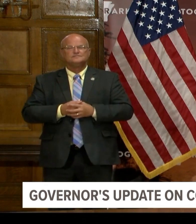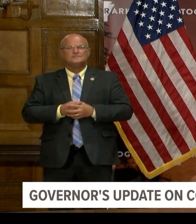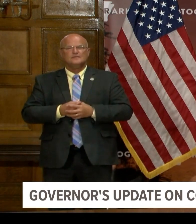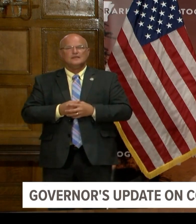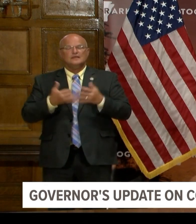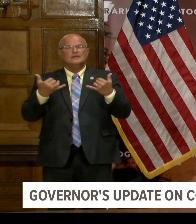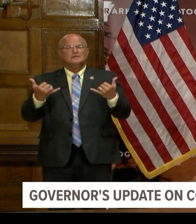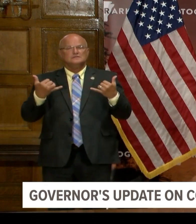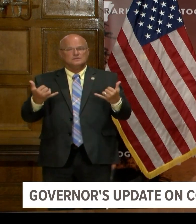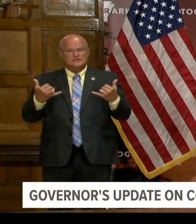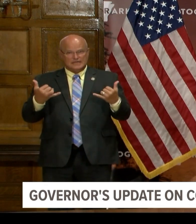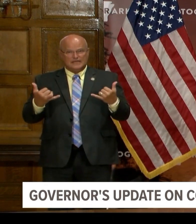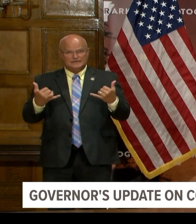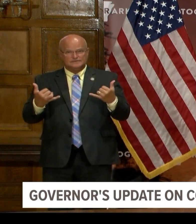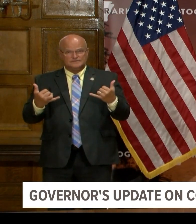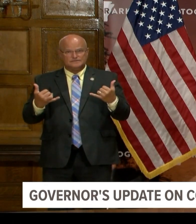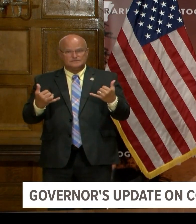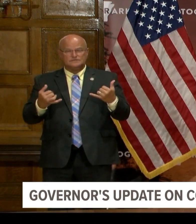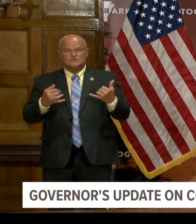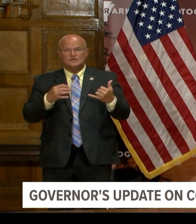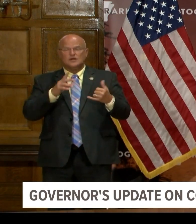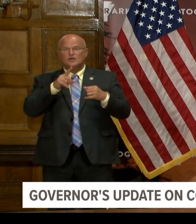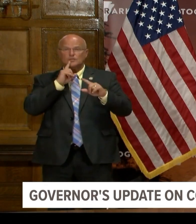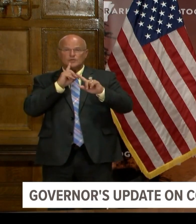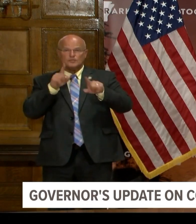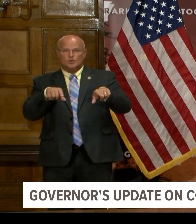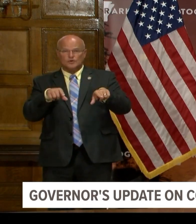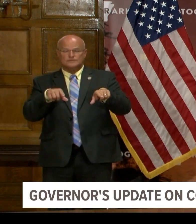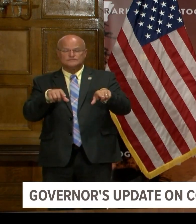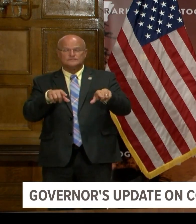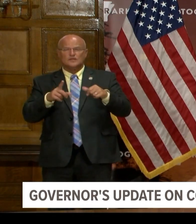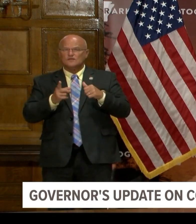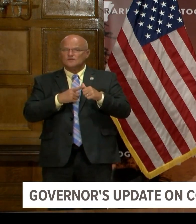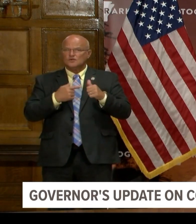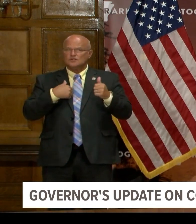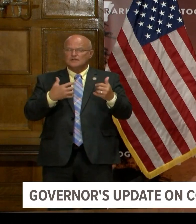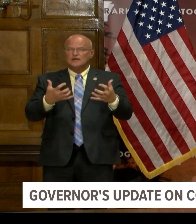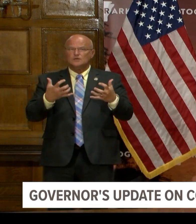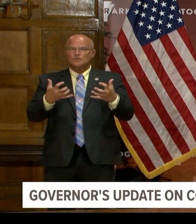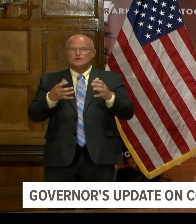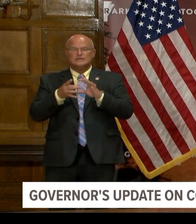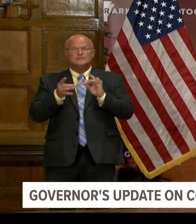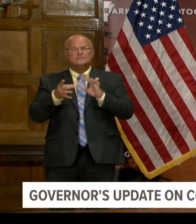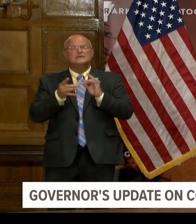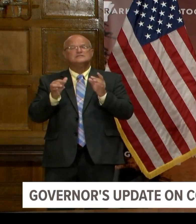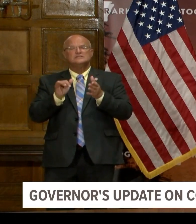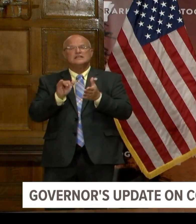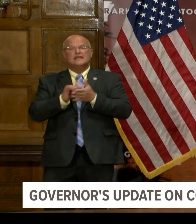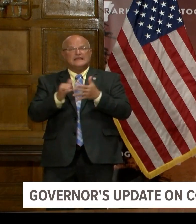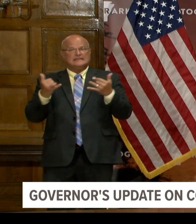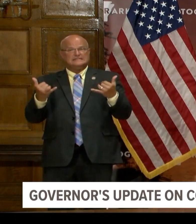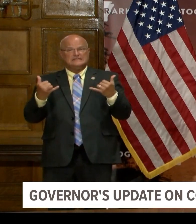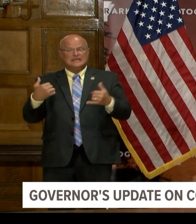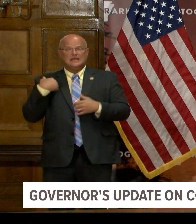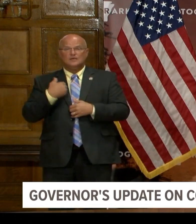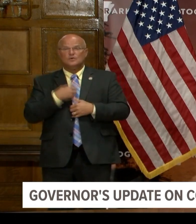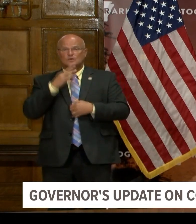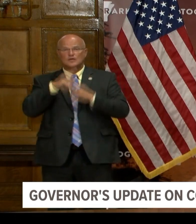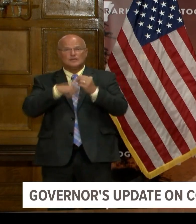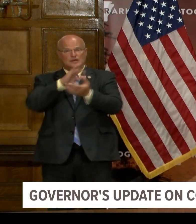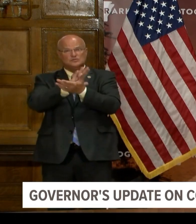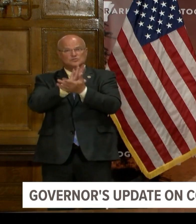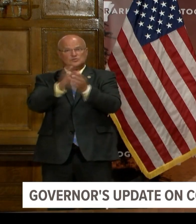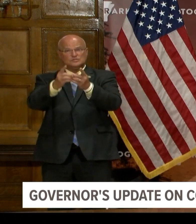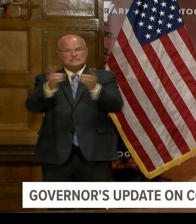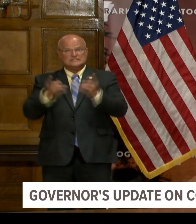to our report, but first I wanted to mention that today we're going to talk about school